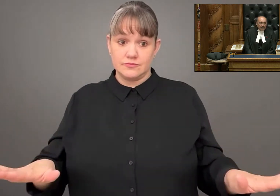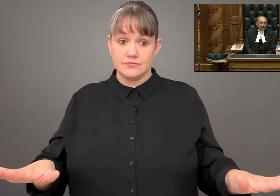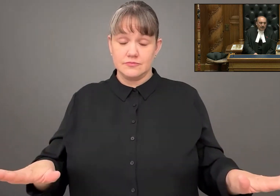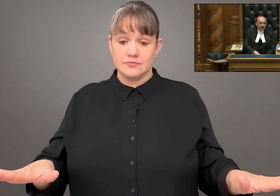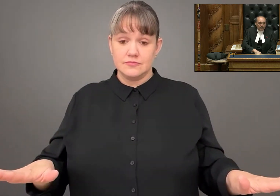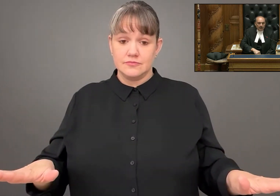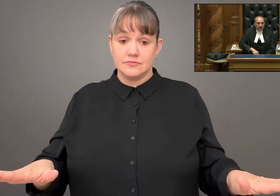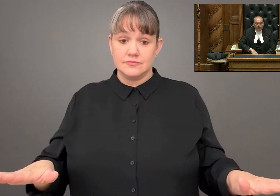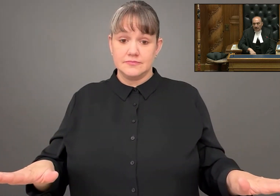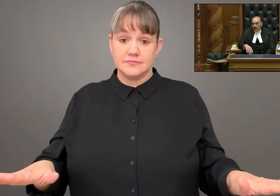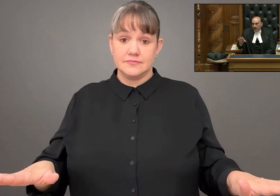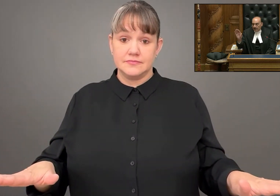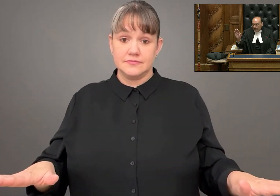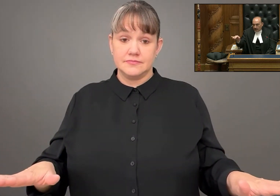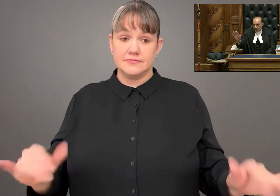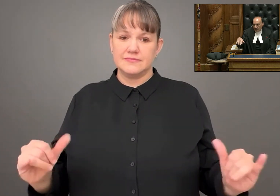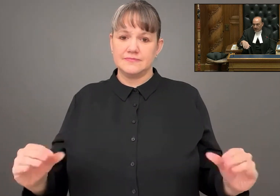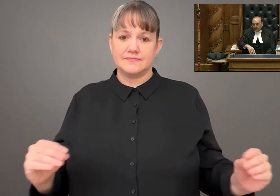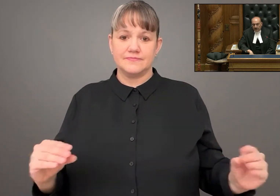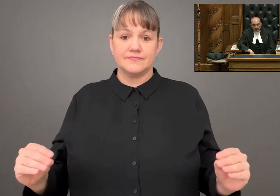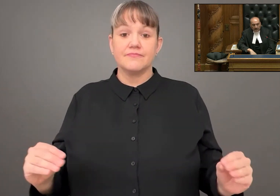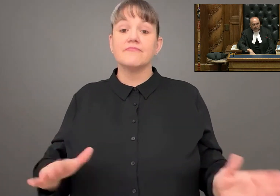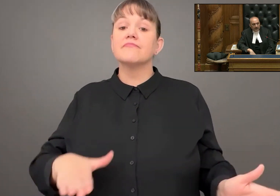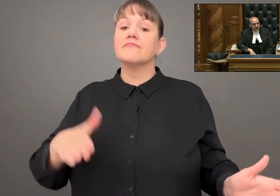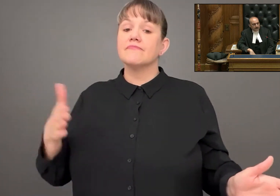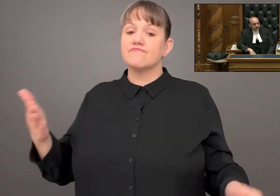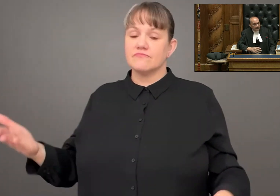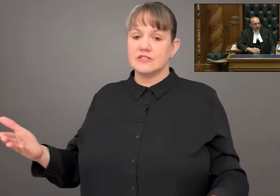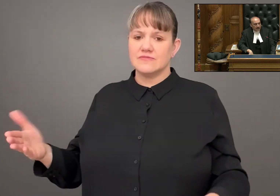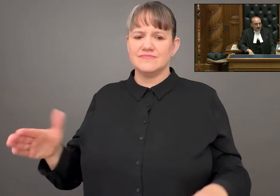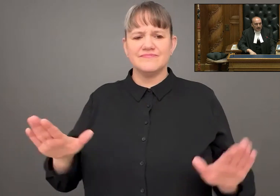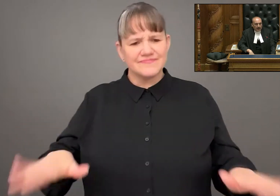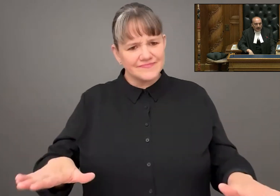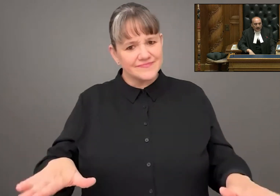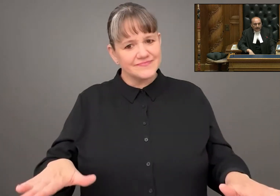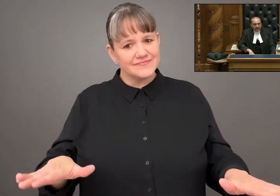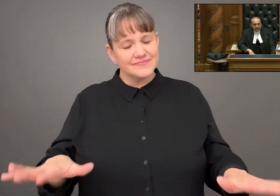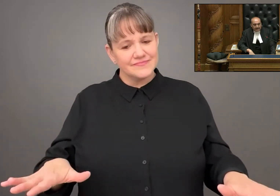Okay, continue, then we'll have a seat.